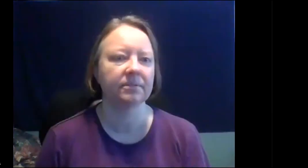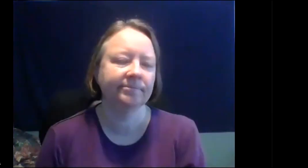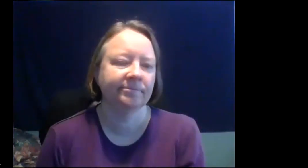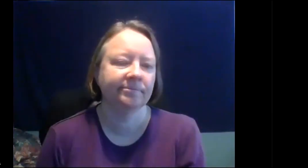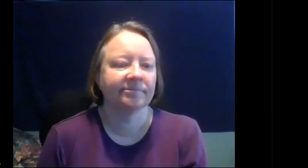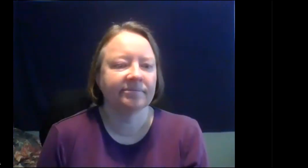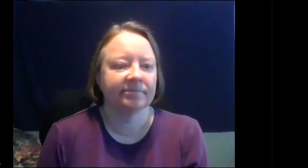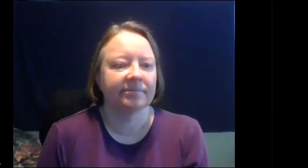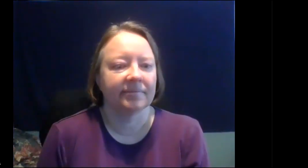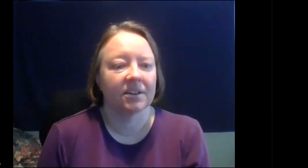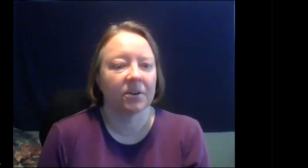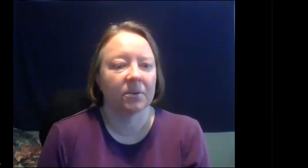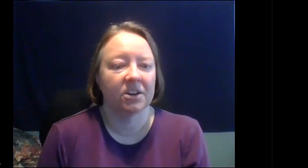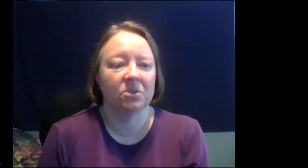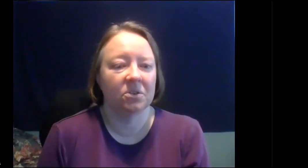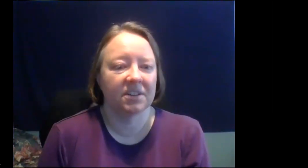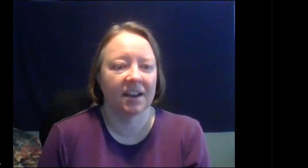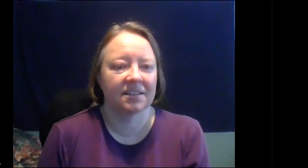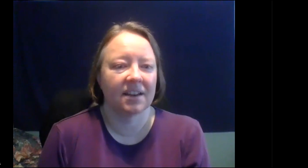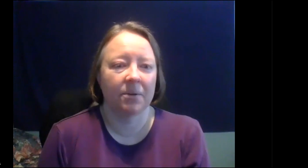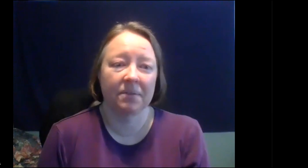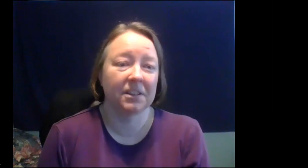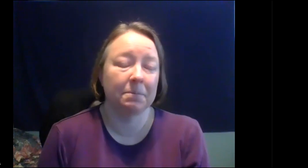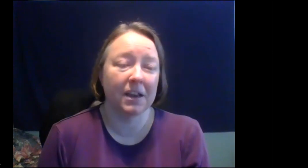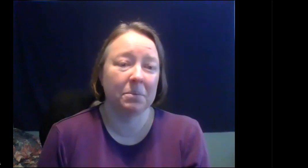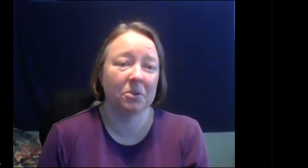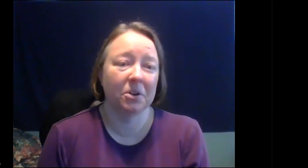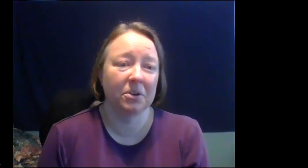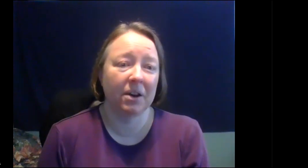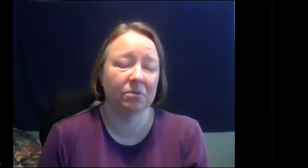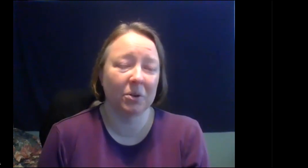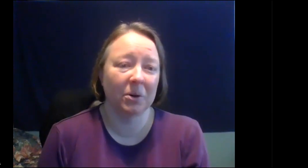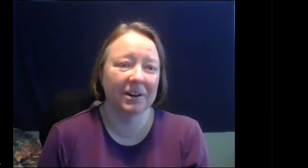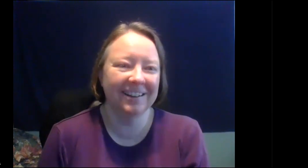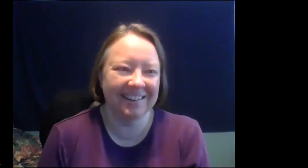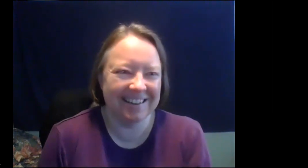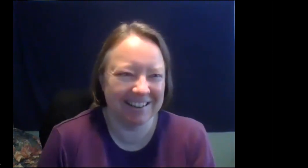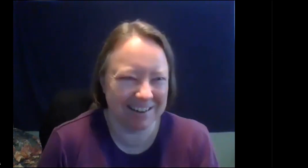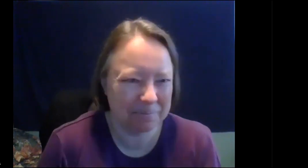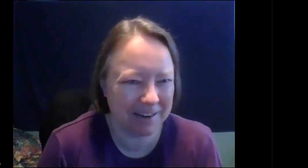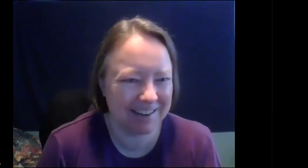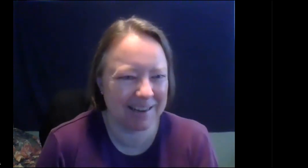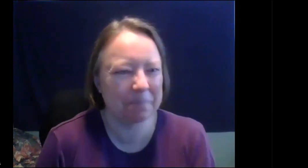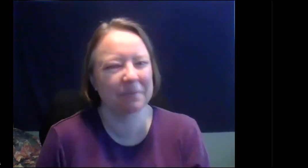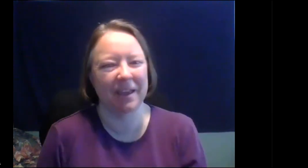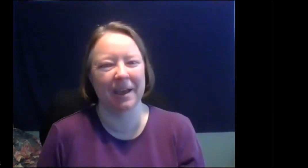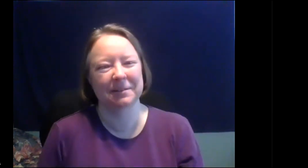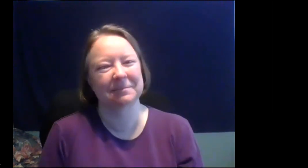adjustable. So I do use that. I would have to leave my computer and go down a floor to bring it to that.